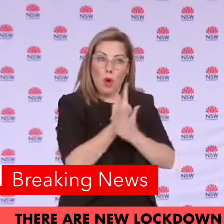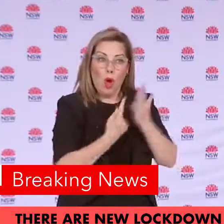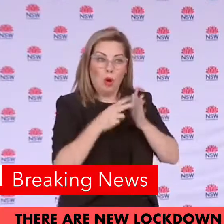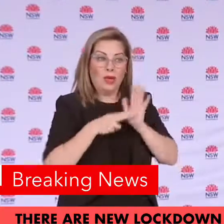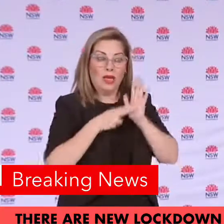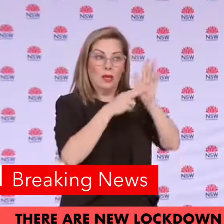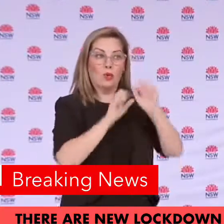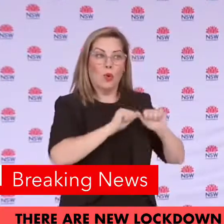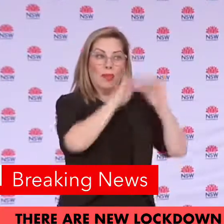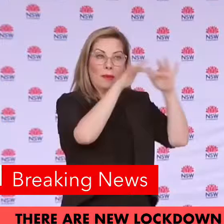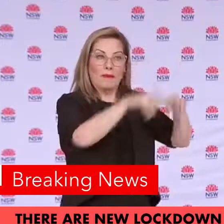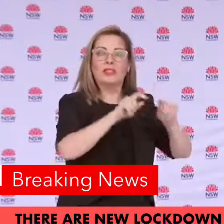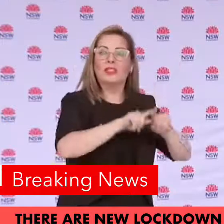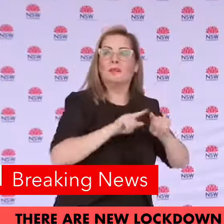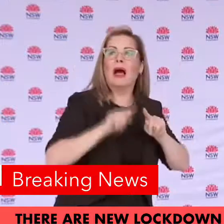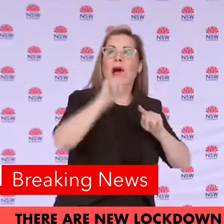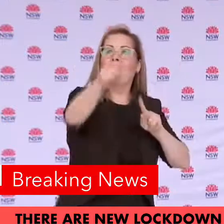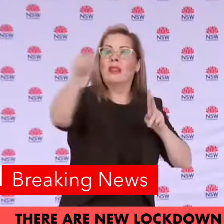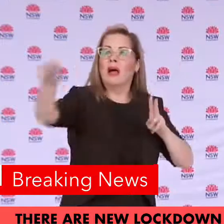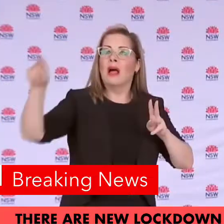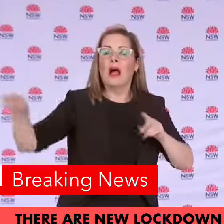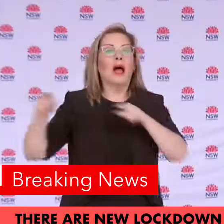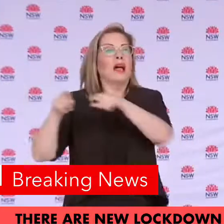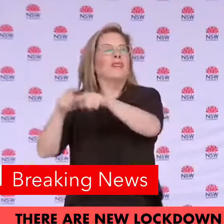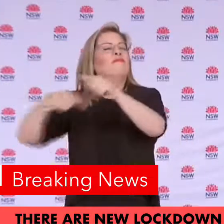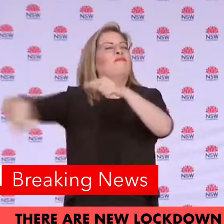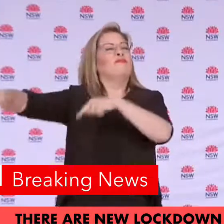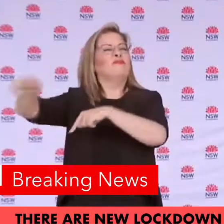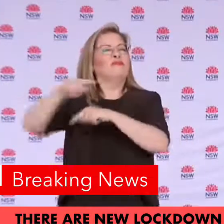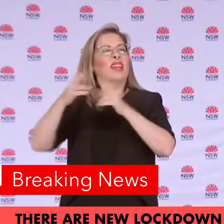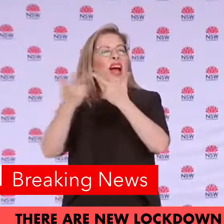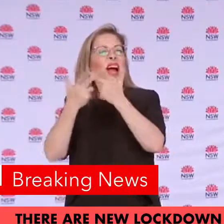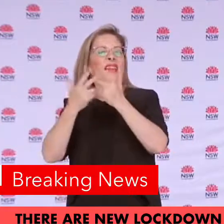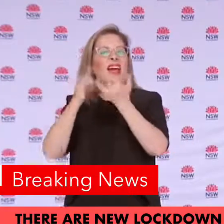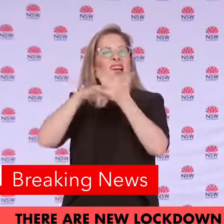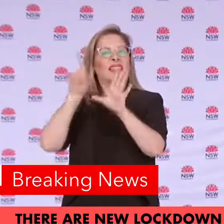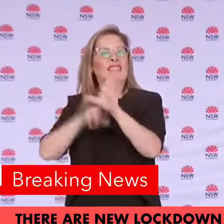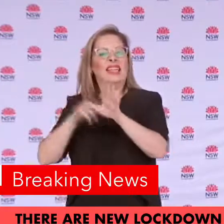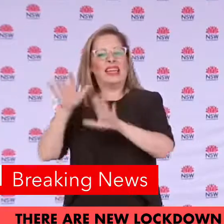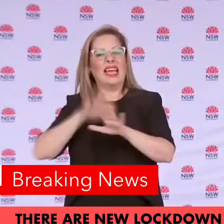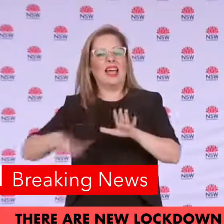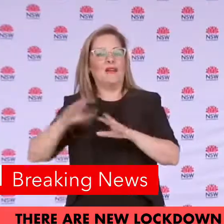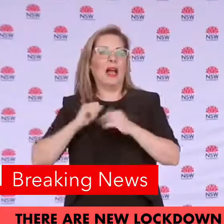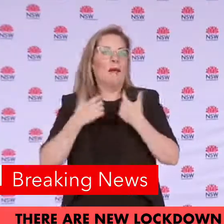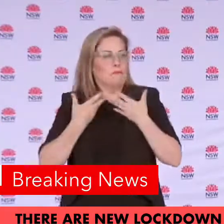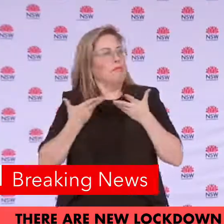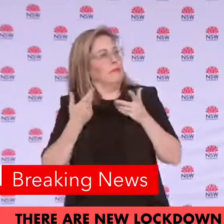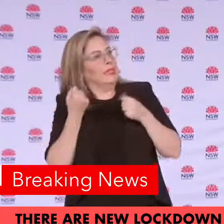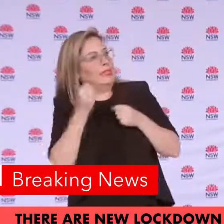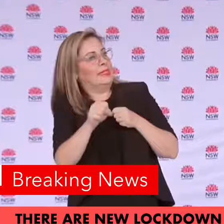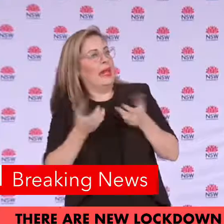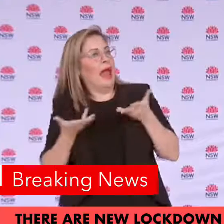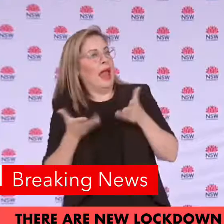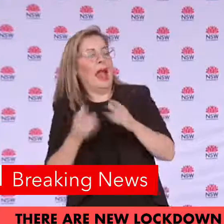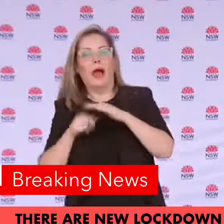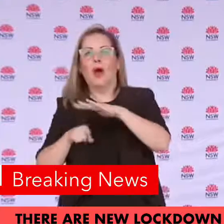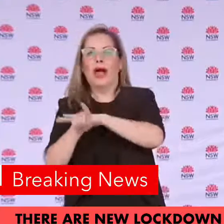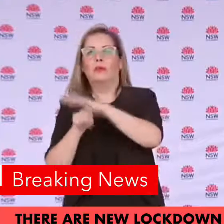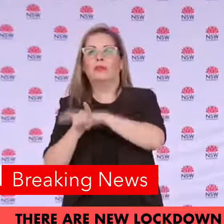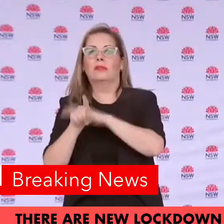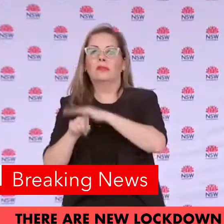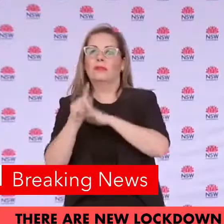same lockdown provisions as in the Northern Beaches. So I just want to highlight the fact that I'm going to mention